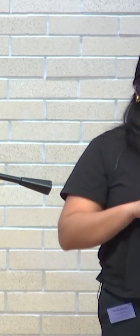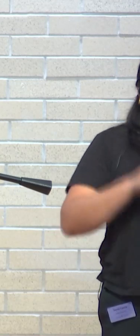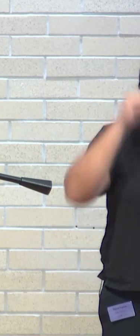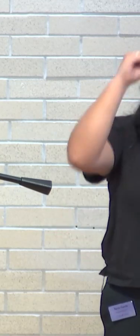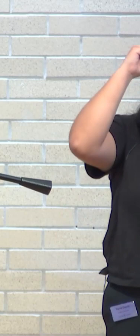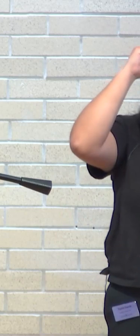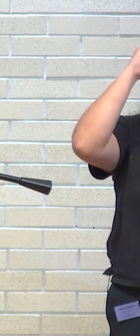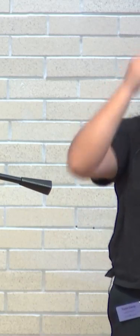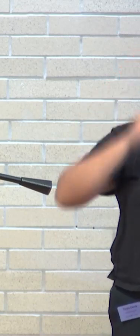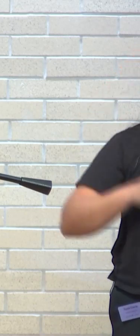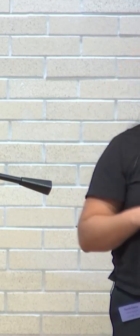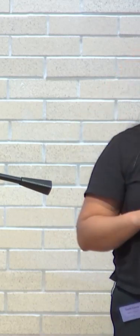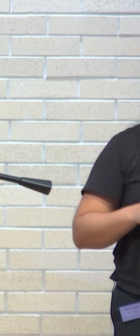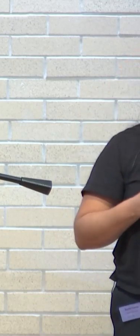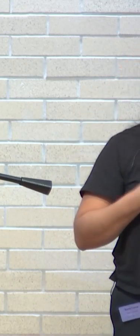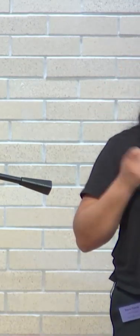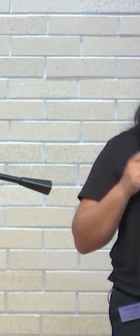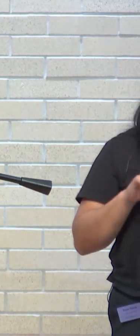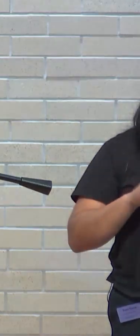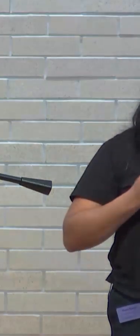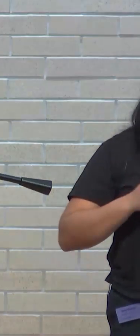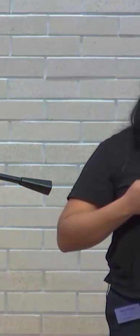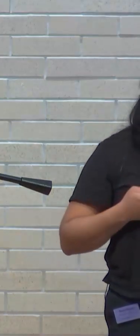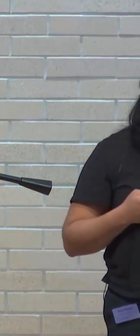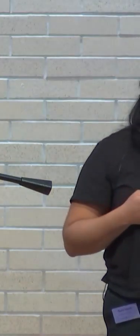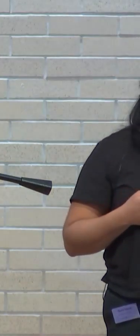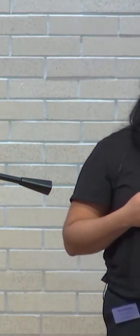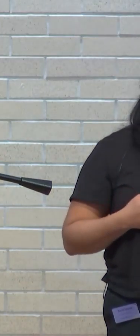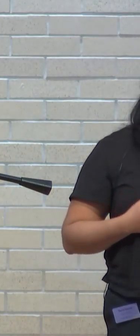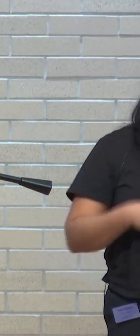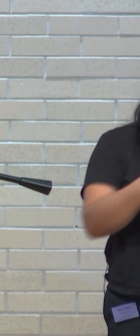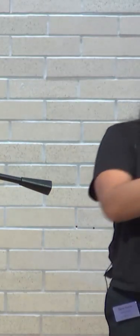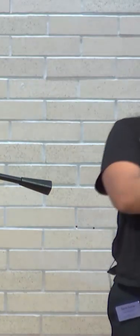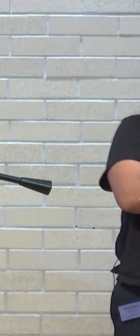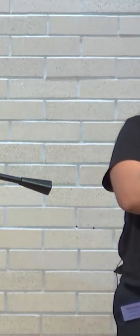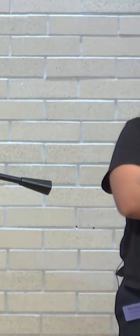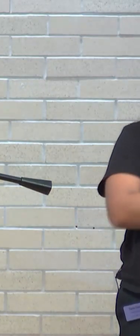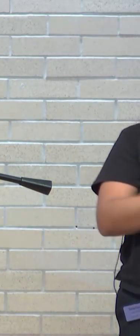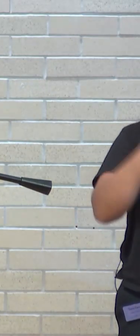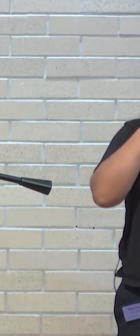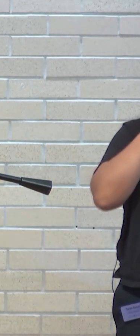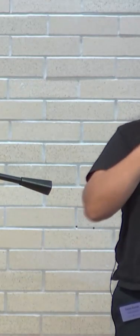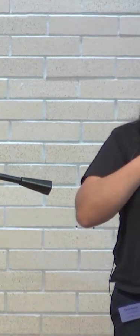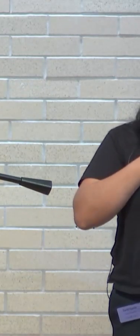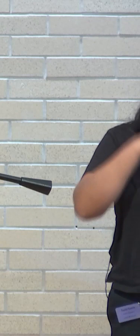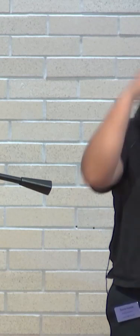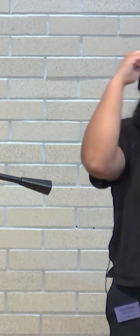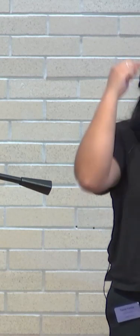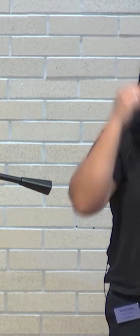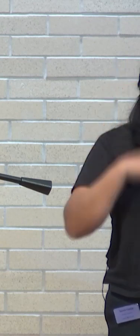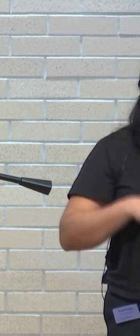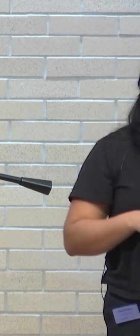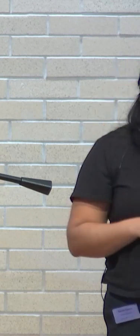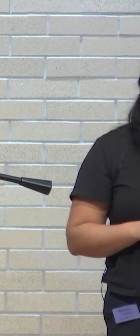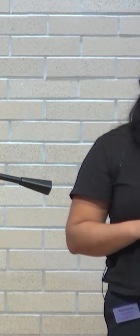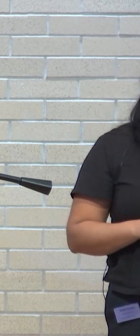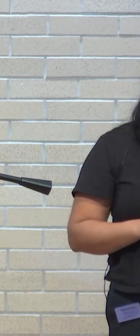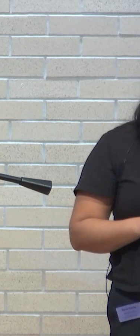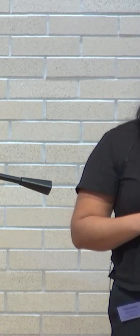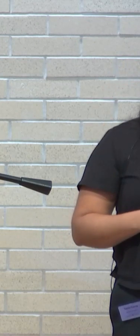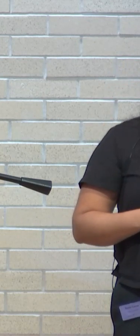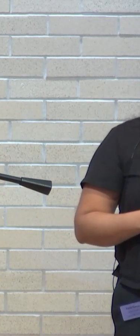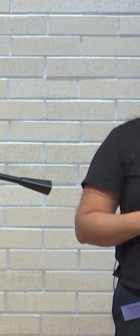Black community under the theme of Bold, Black, and Beautiful, a symphony of artistry and Black excellence at BSU.